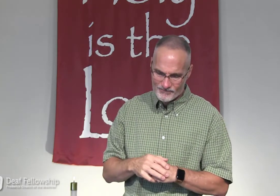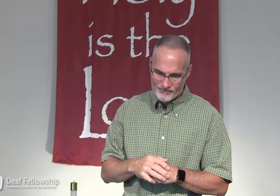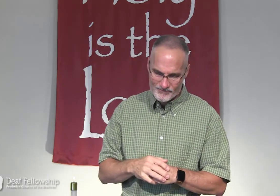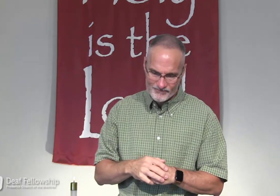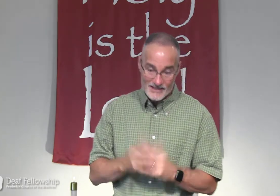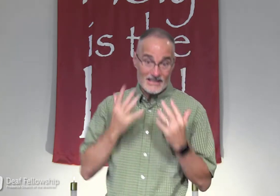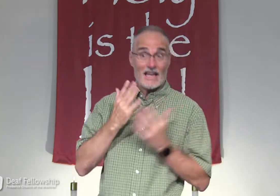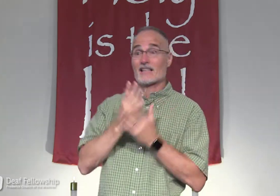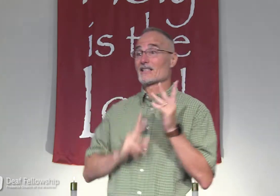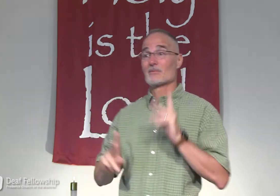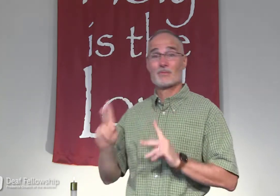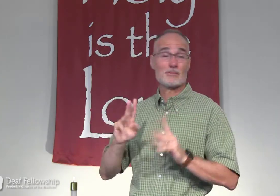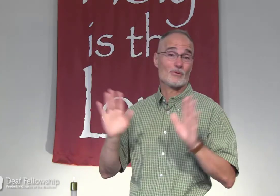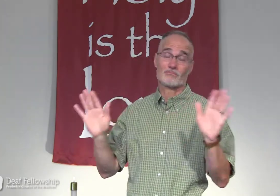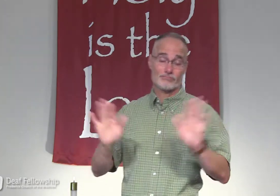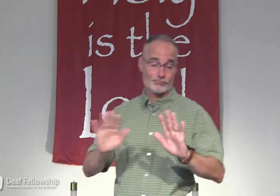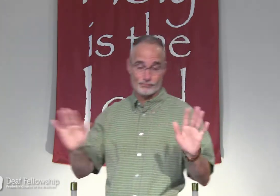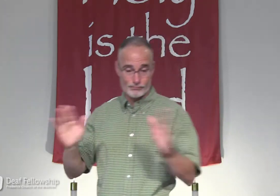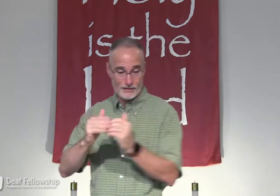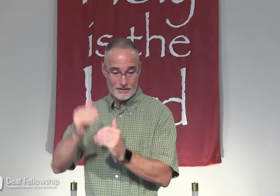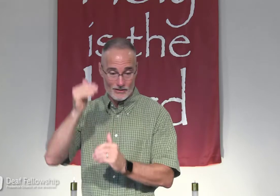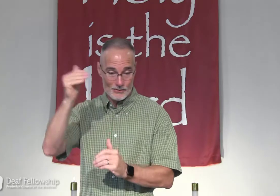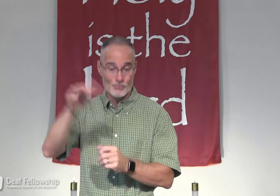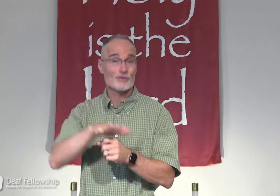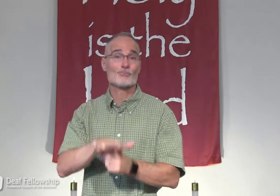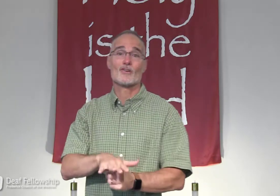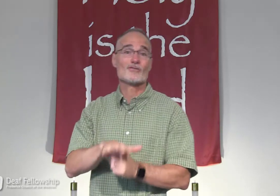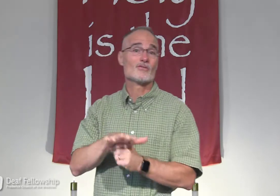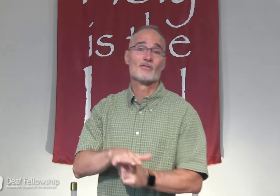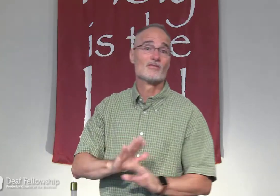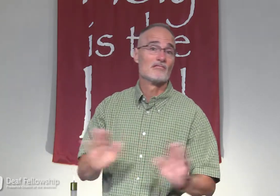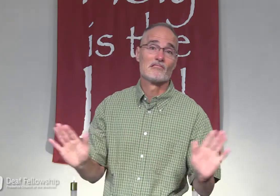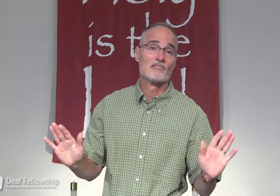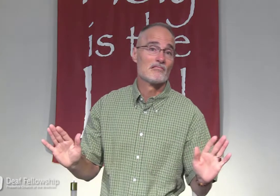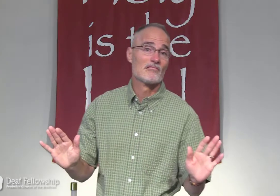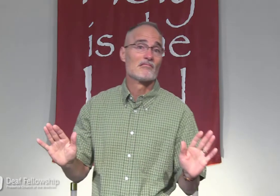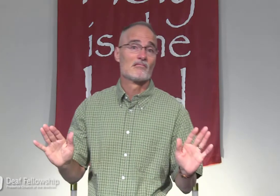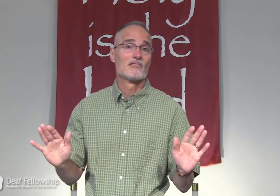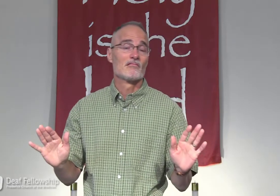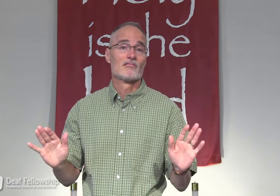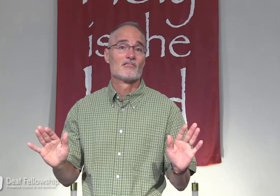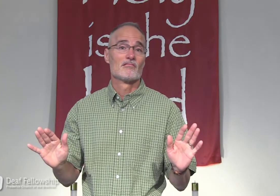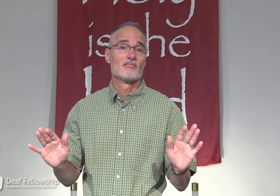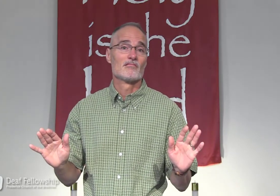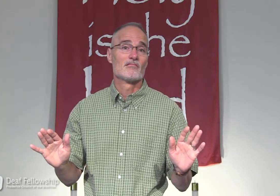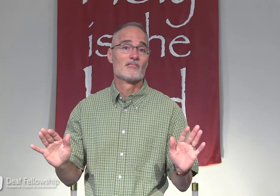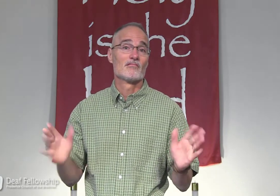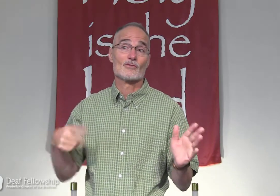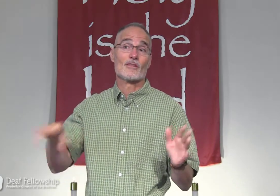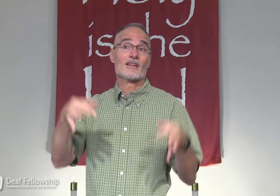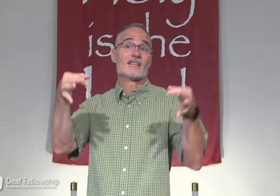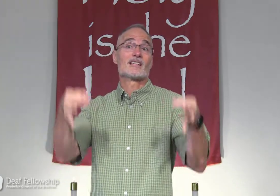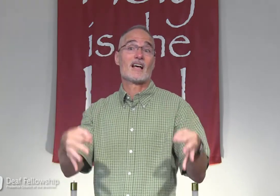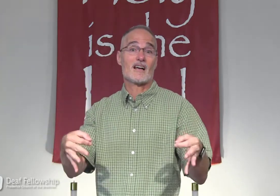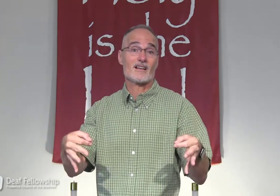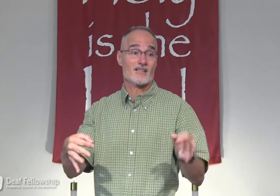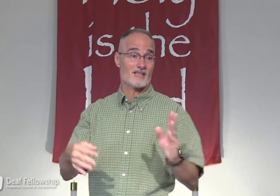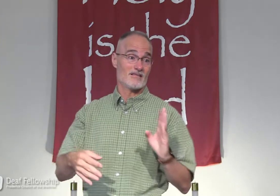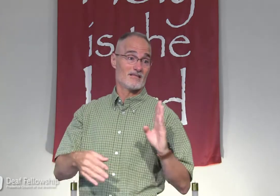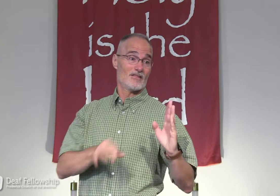them personally. And sadly, for some people, that's too much pressure.